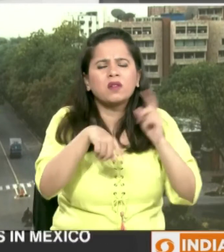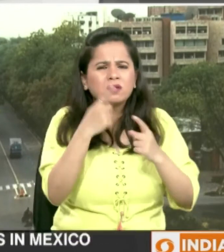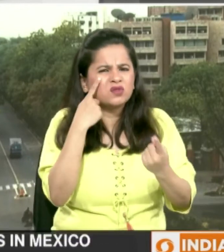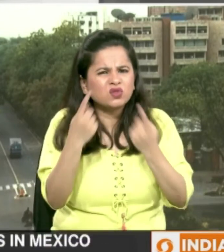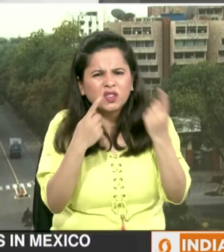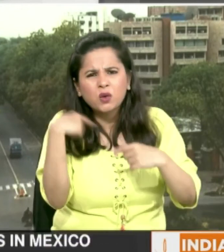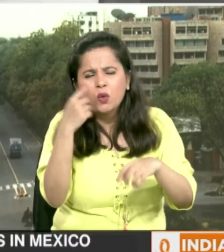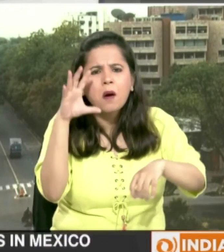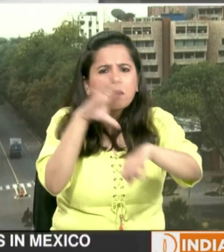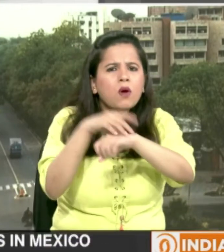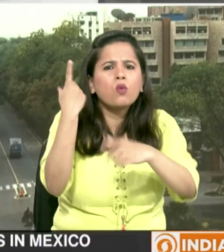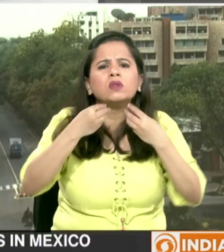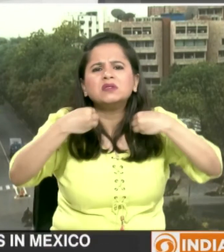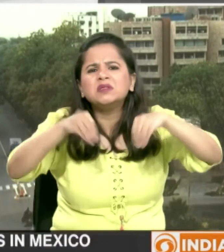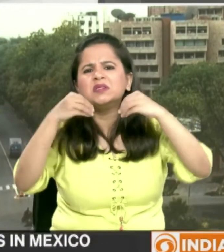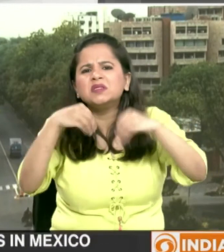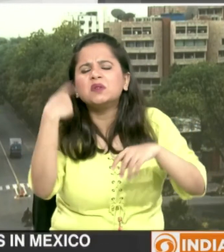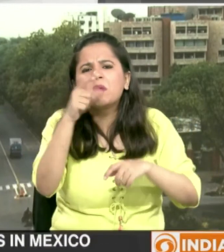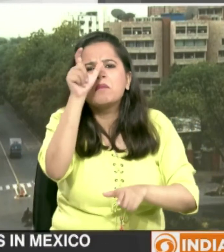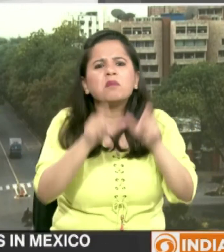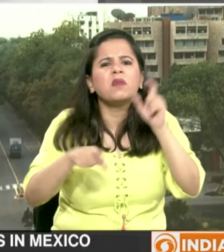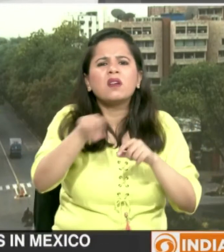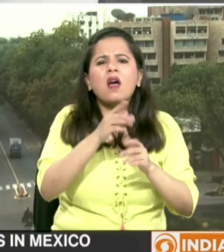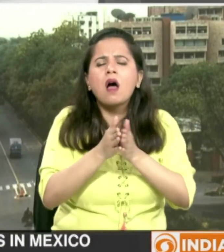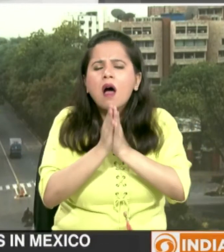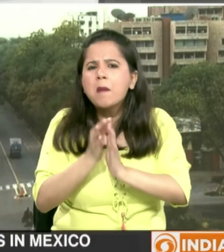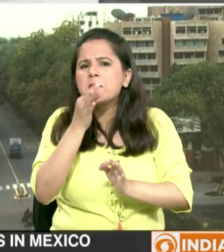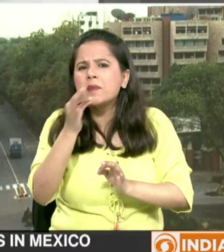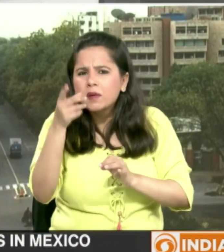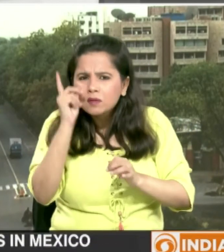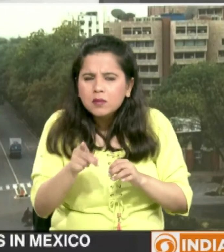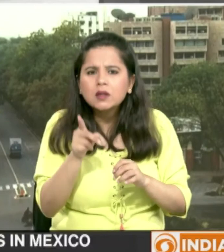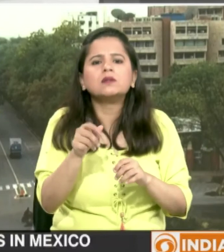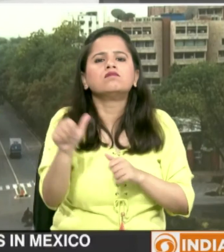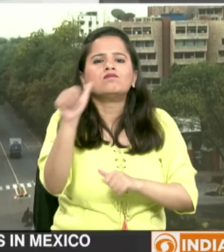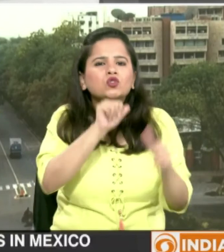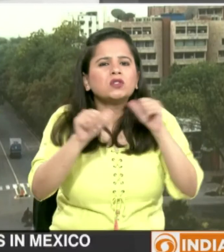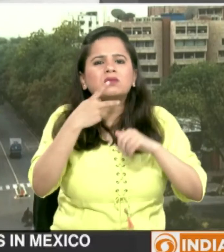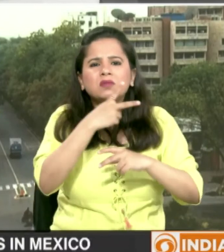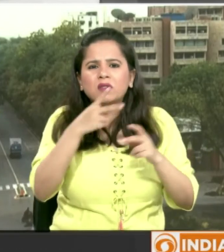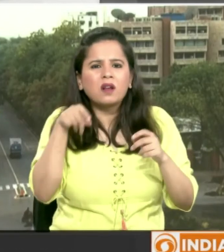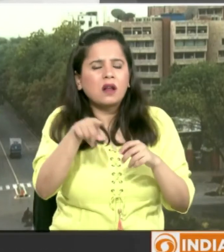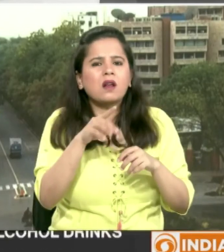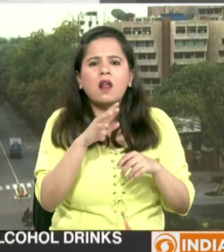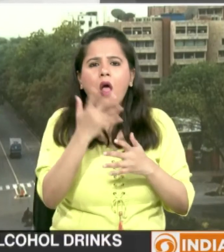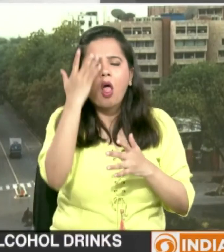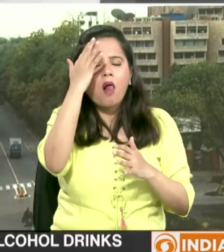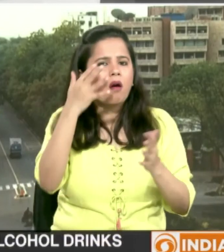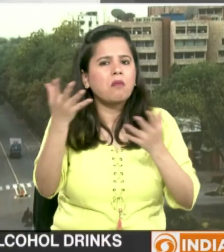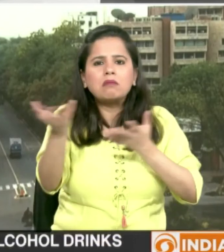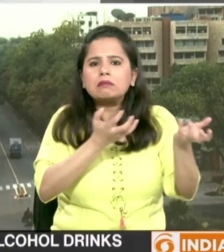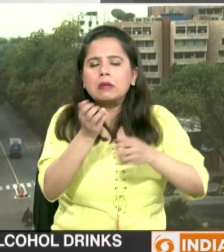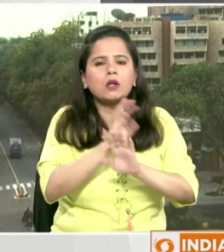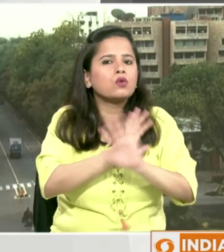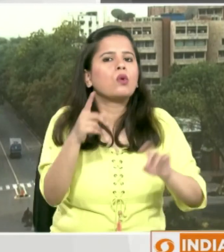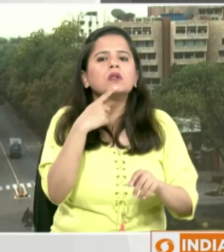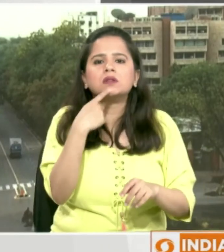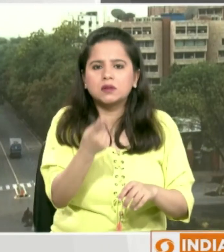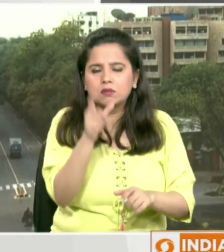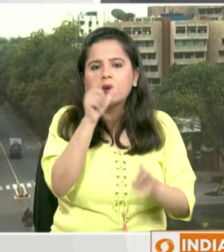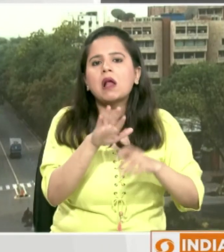to identify the suppliers and urged citizens not to consume alcoholic drinks of unknown origin.